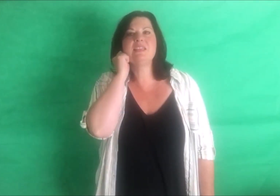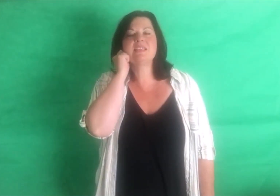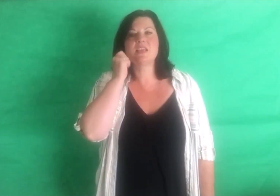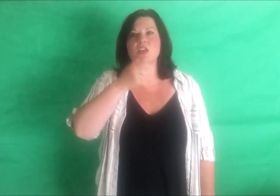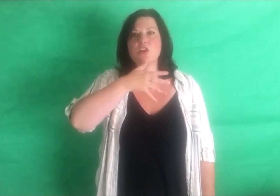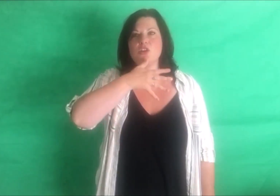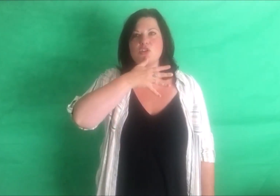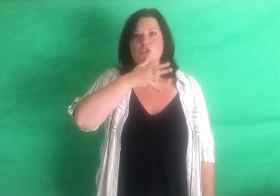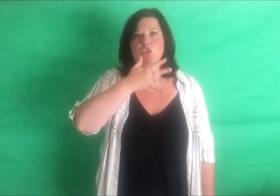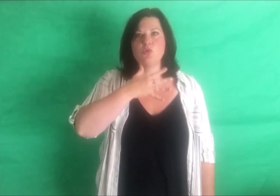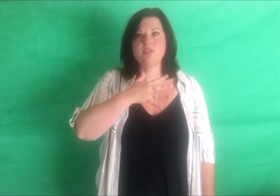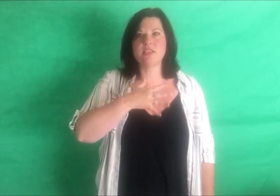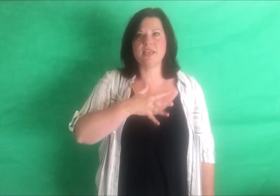Blackberries juicy